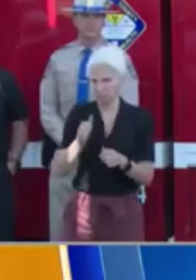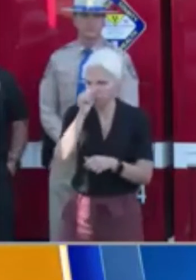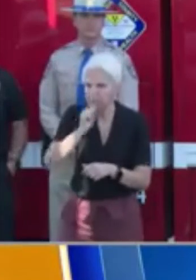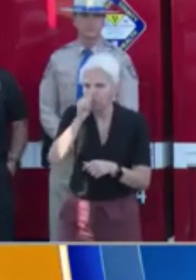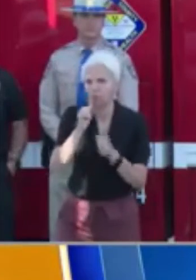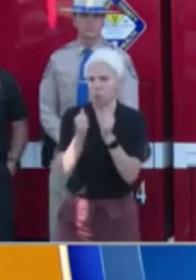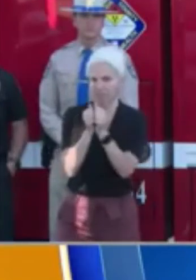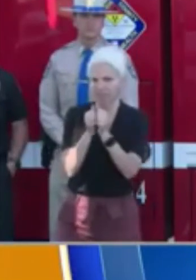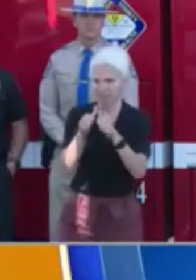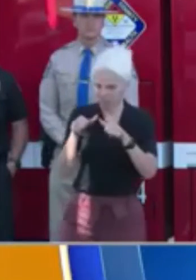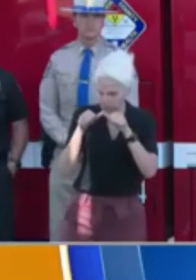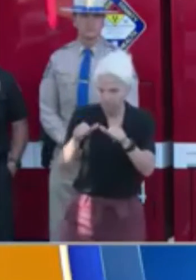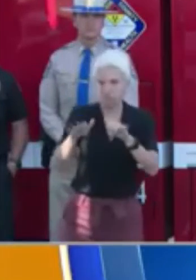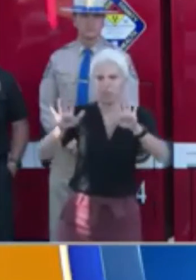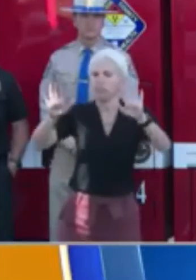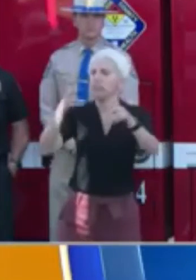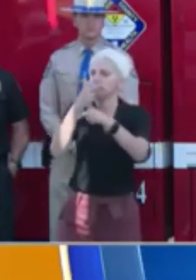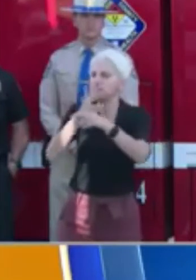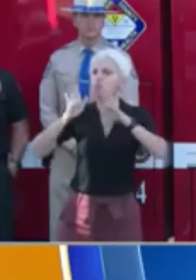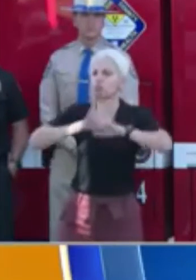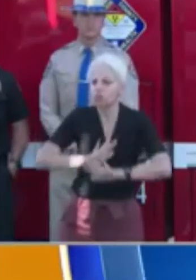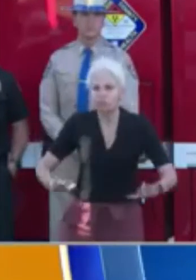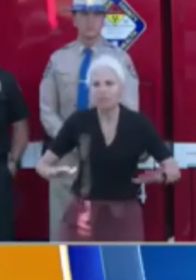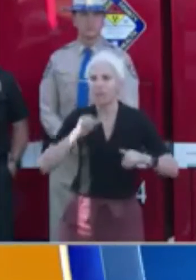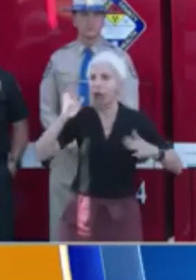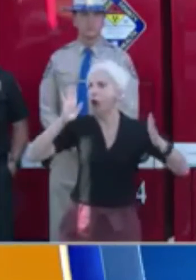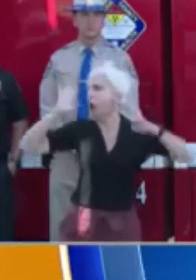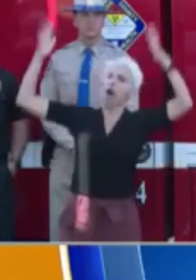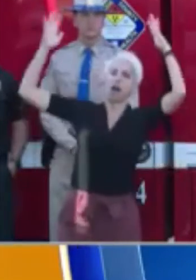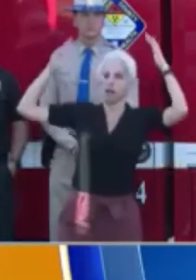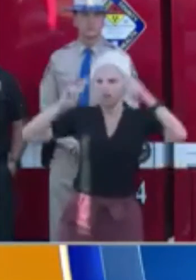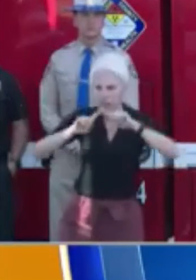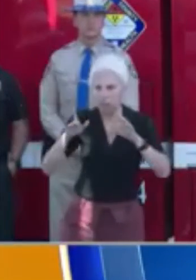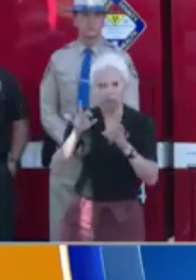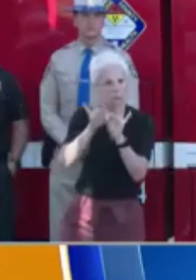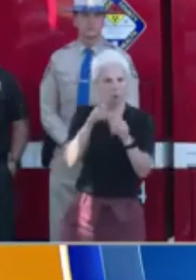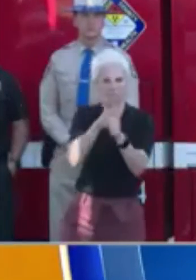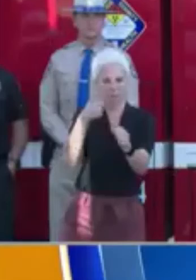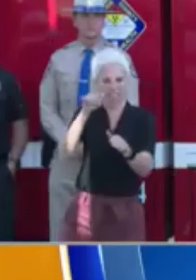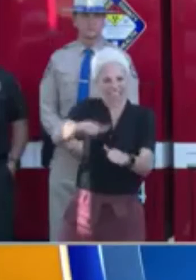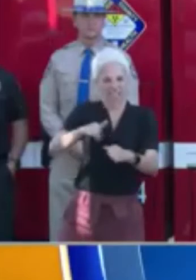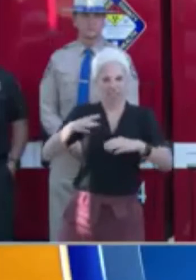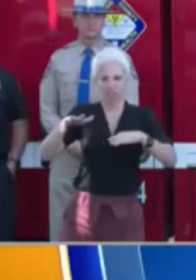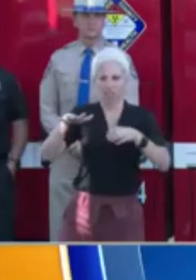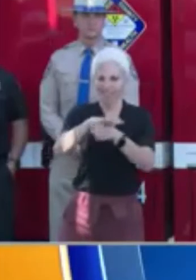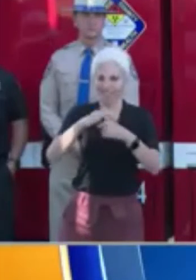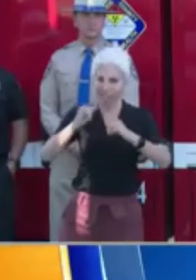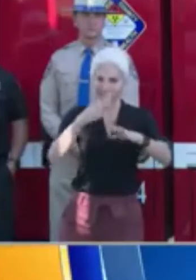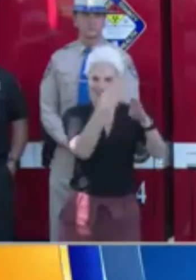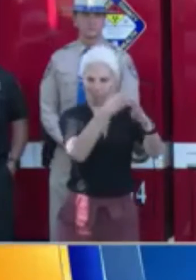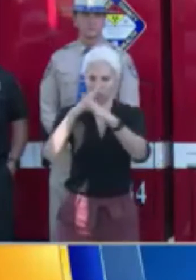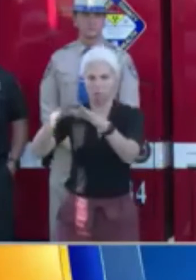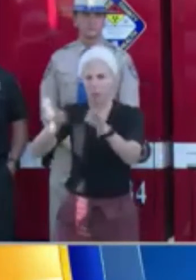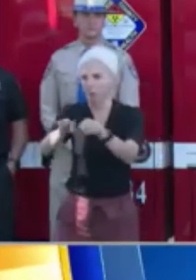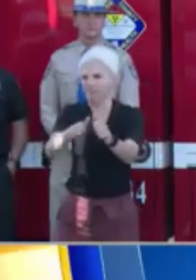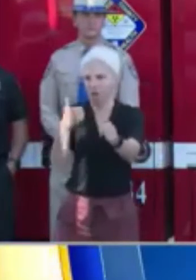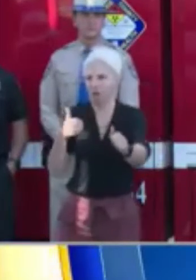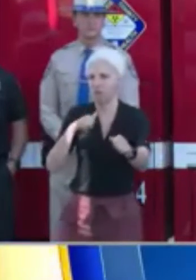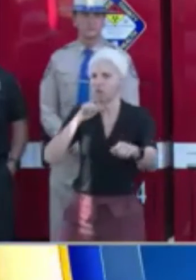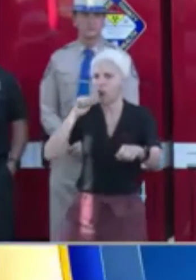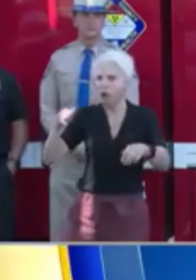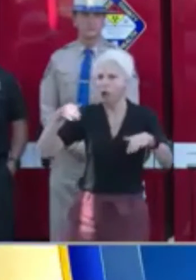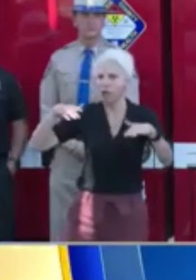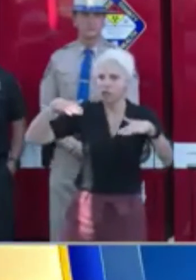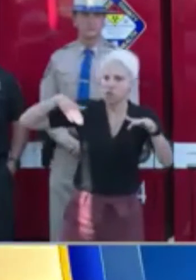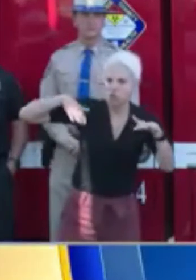calm, stay out of the area if at all possible, and do not try and just drive into the area. If you have to go in for some type